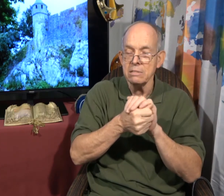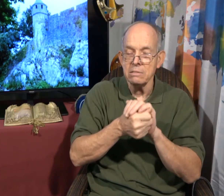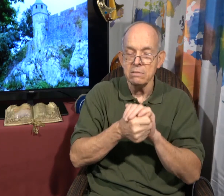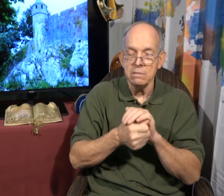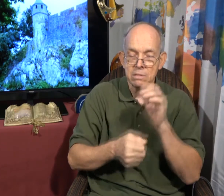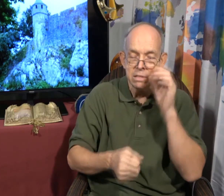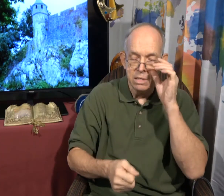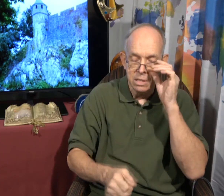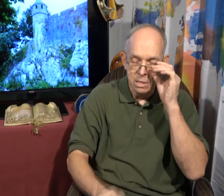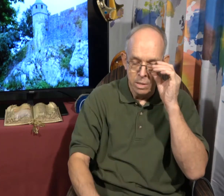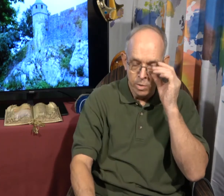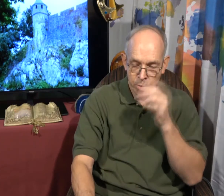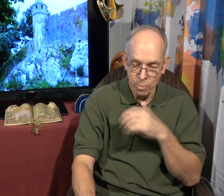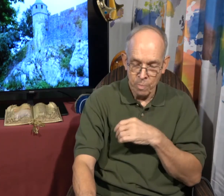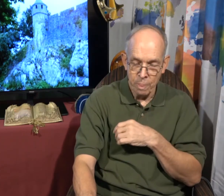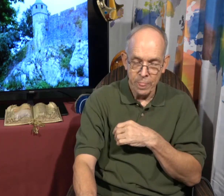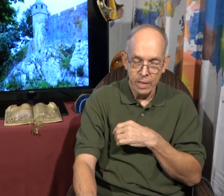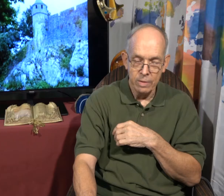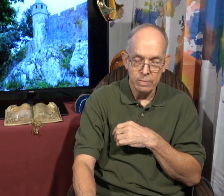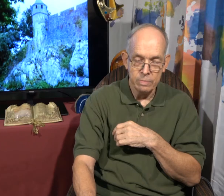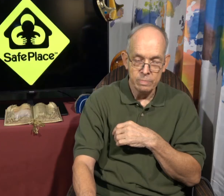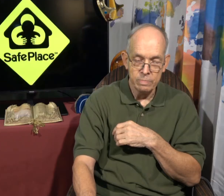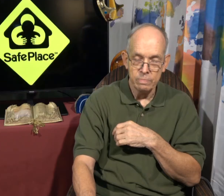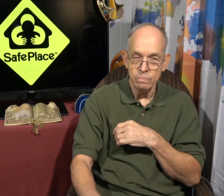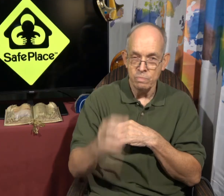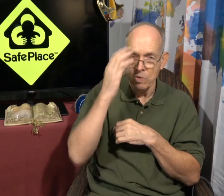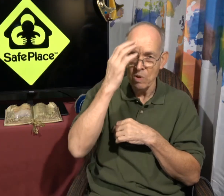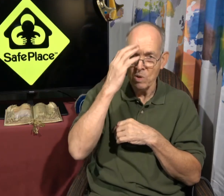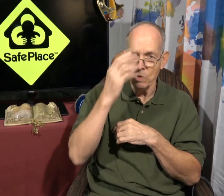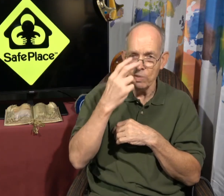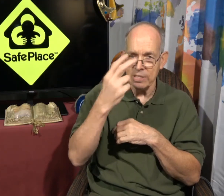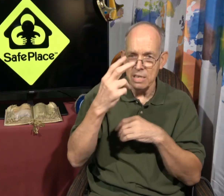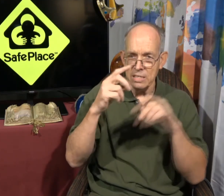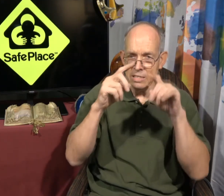peace, and then people come out from hiding.